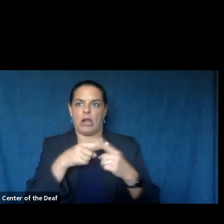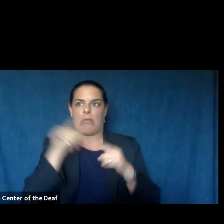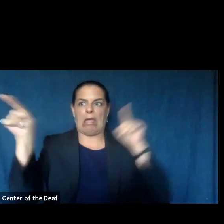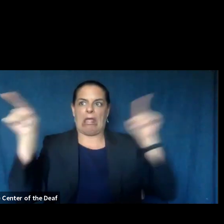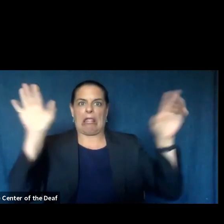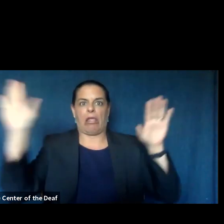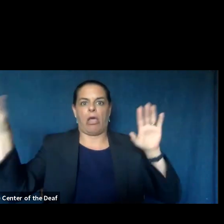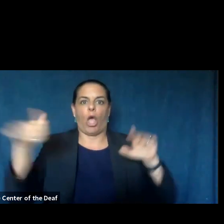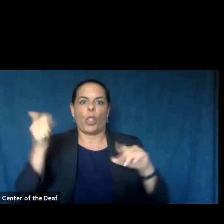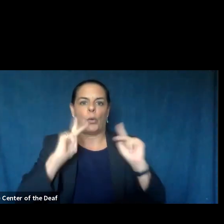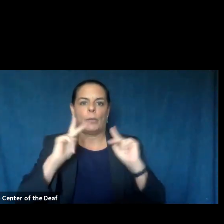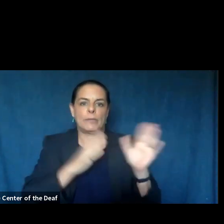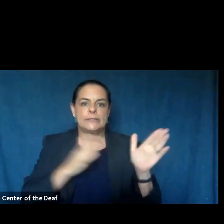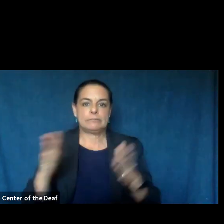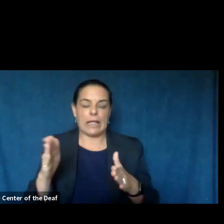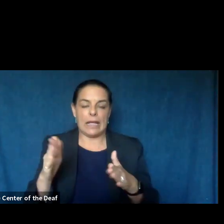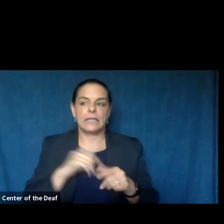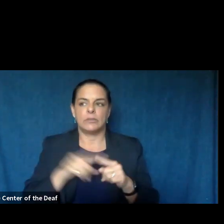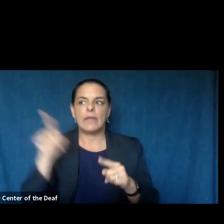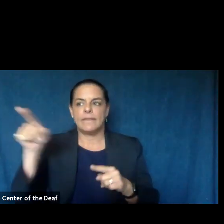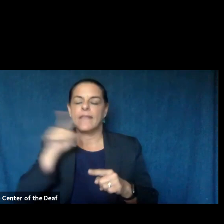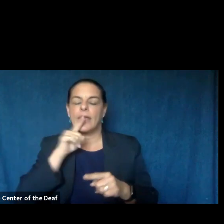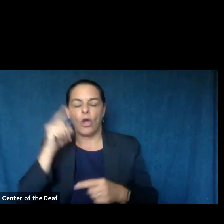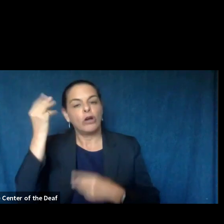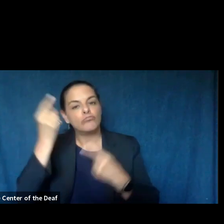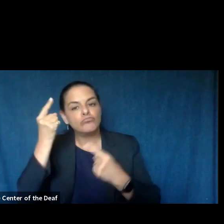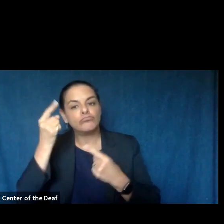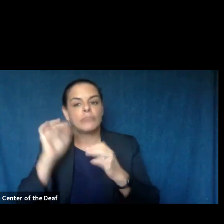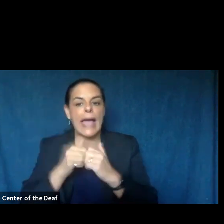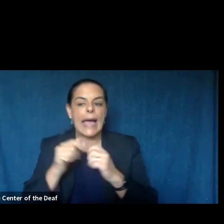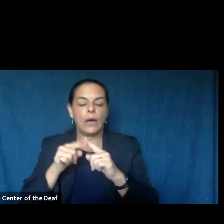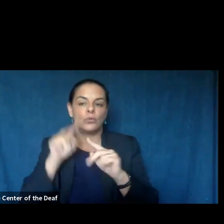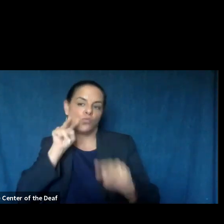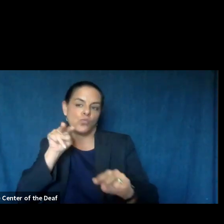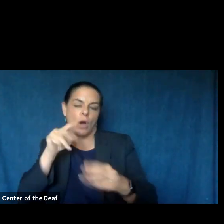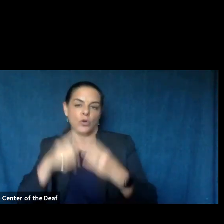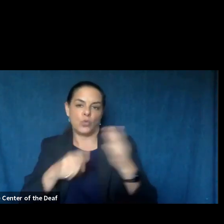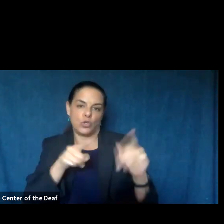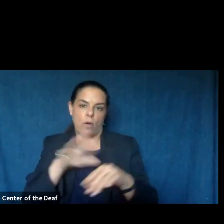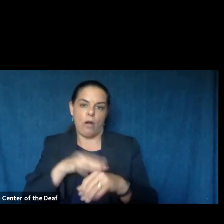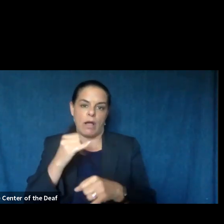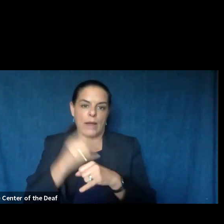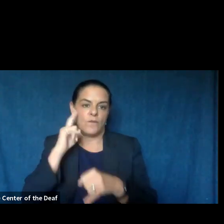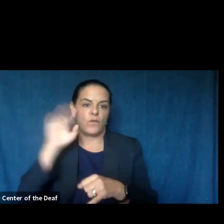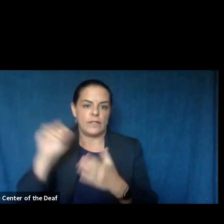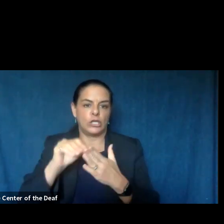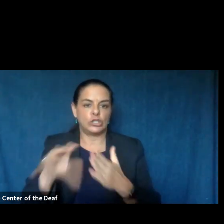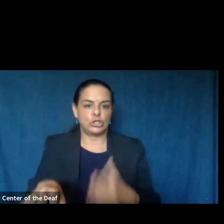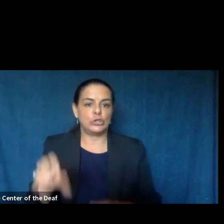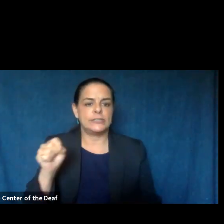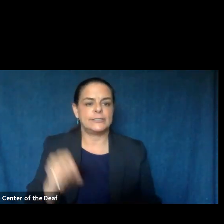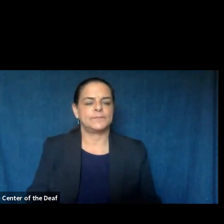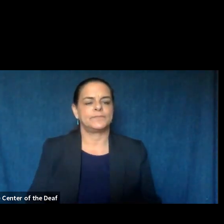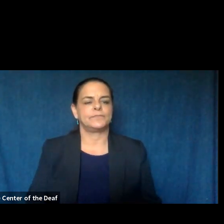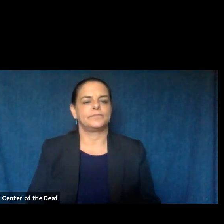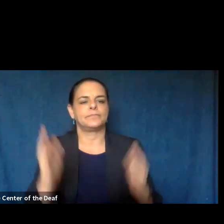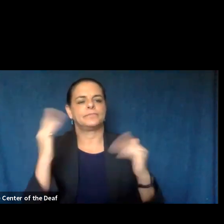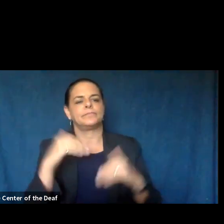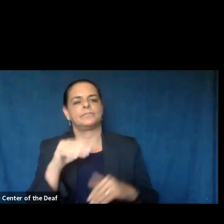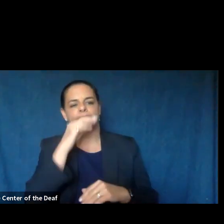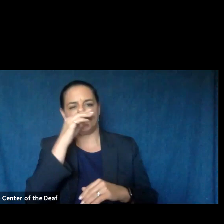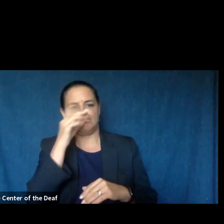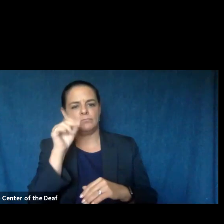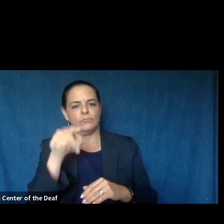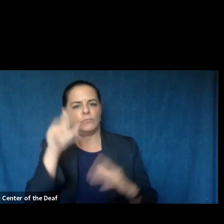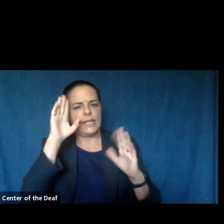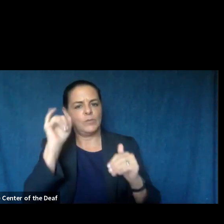they are looking at ways to keep an eye on what's happening on campus with their students. Her follow-up question was, do you